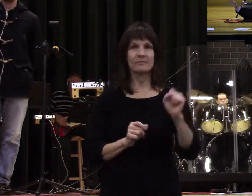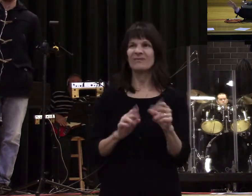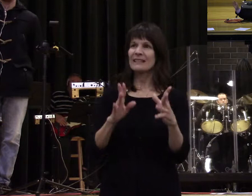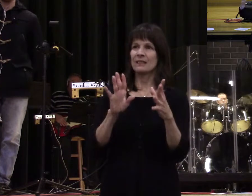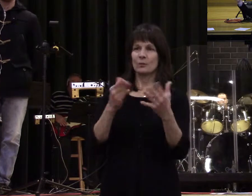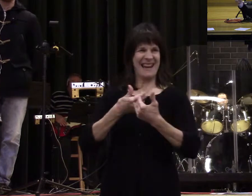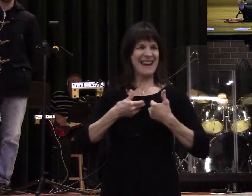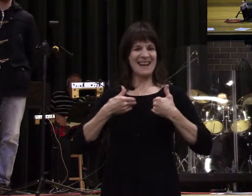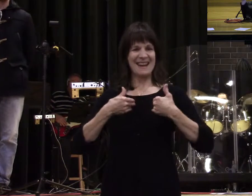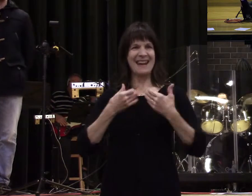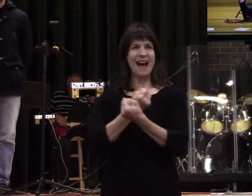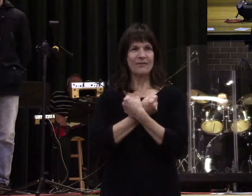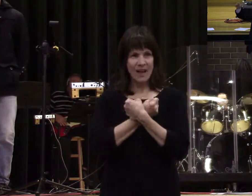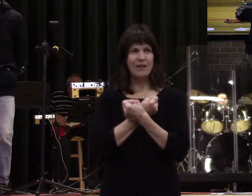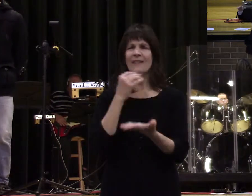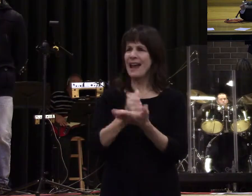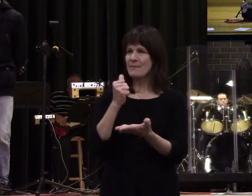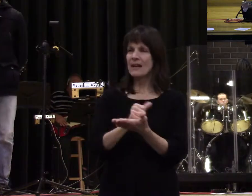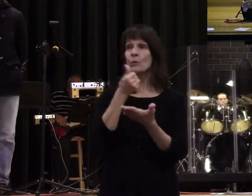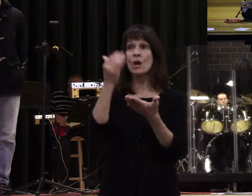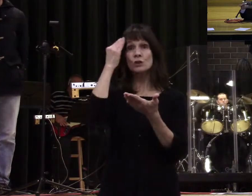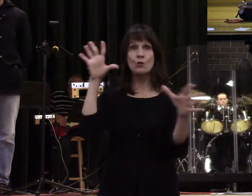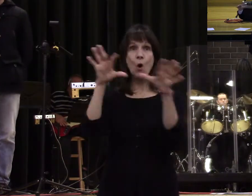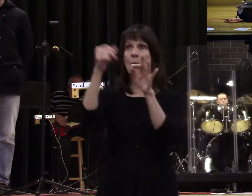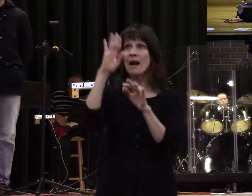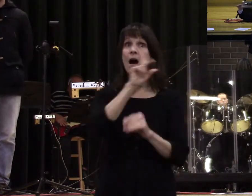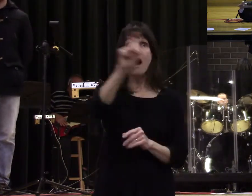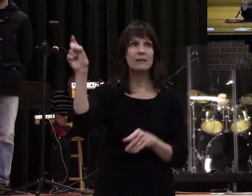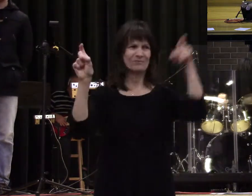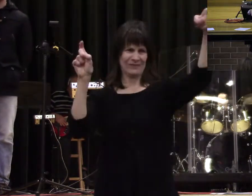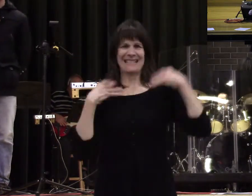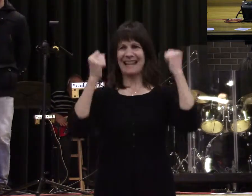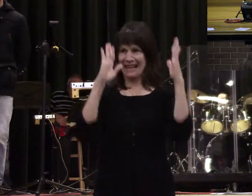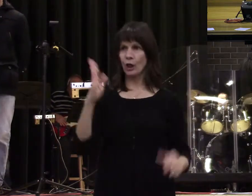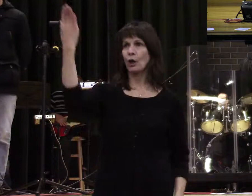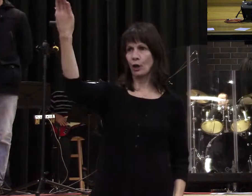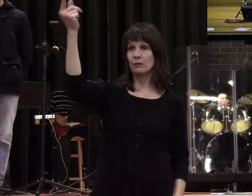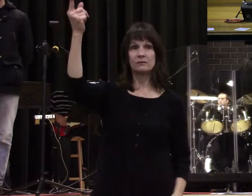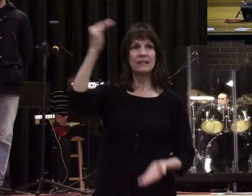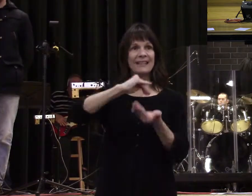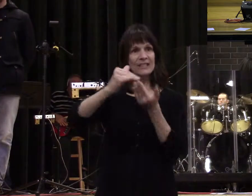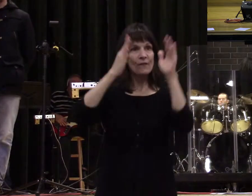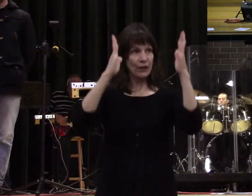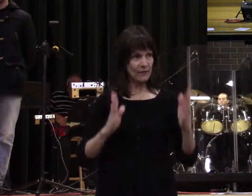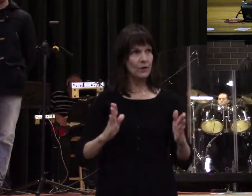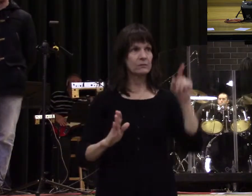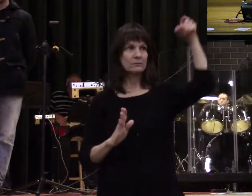He's loving. Amen. Hallelujah. Glory. What else do you know about God? He's a healer. He's forgiver.